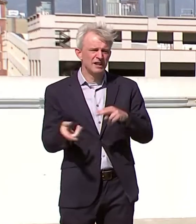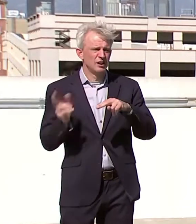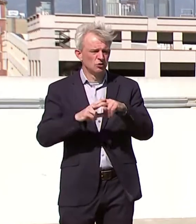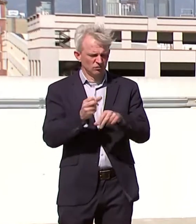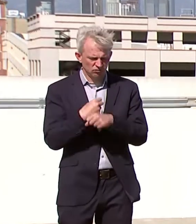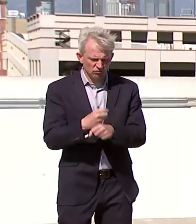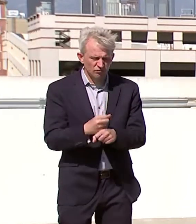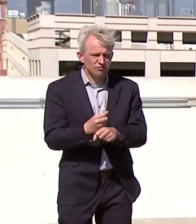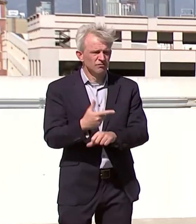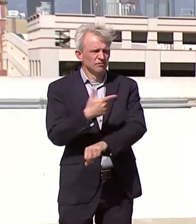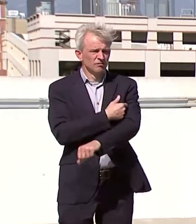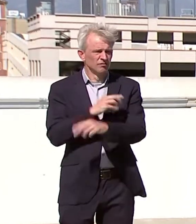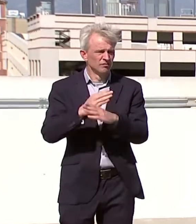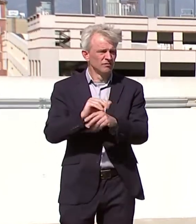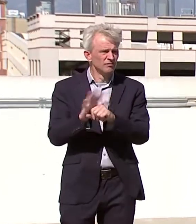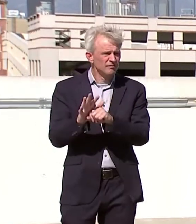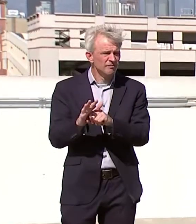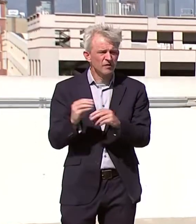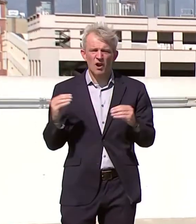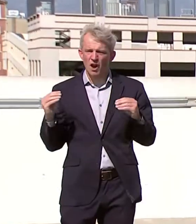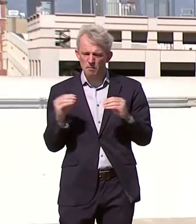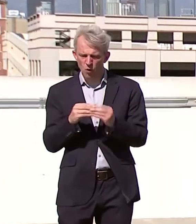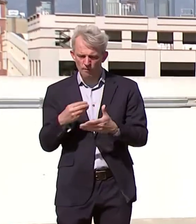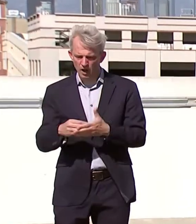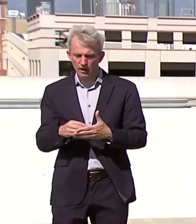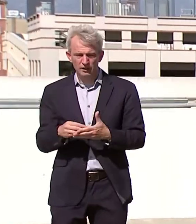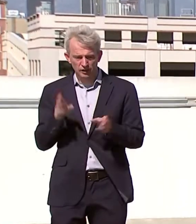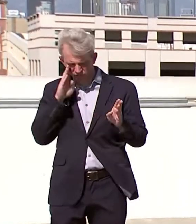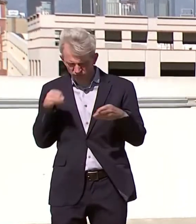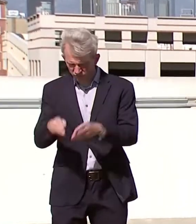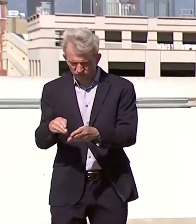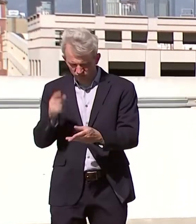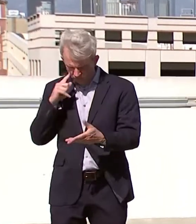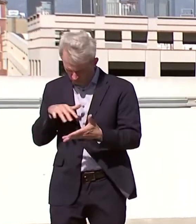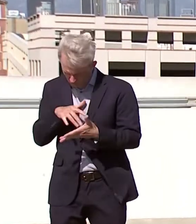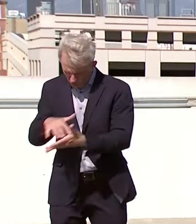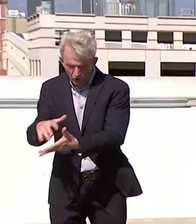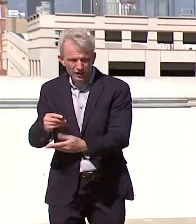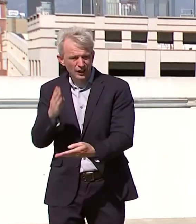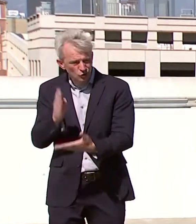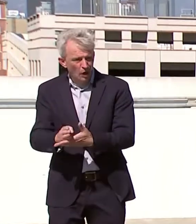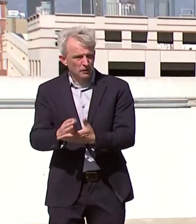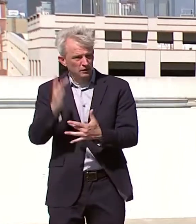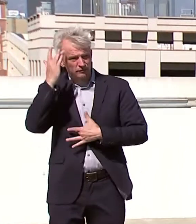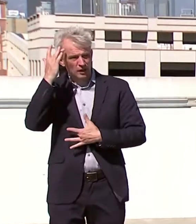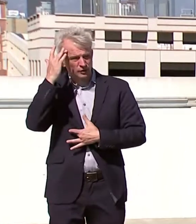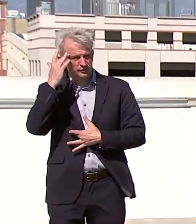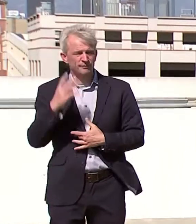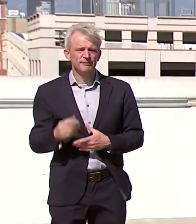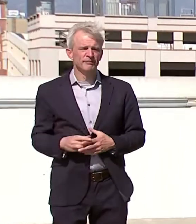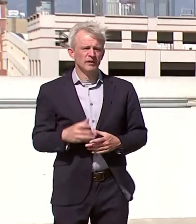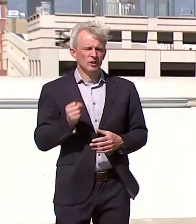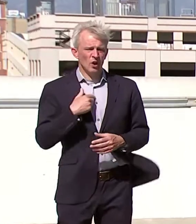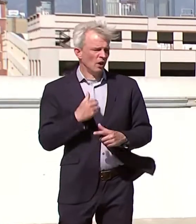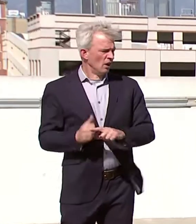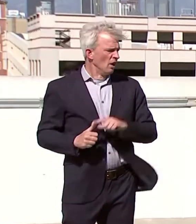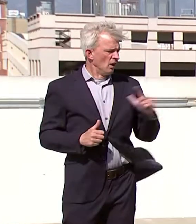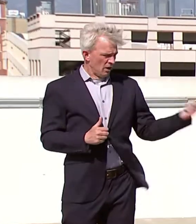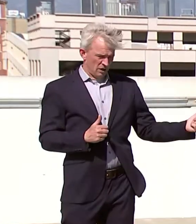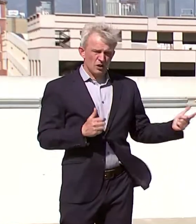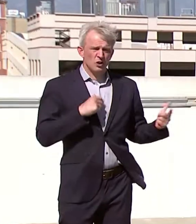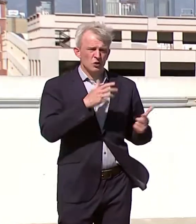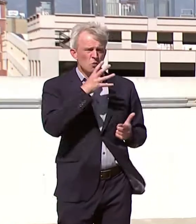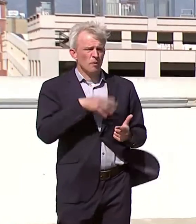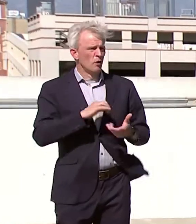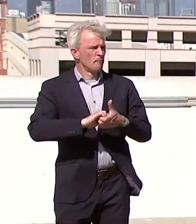resources dedicated to studying and stopping this virus. So with that good news, let me turn it over to a woman who has been a partner in our